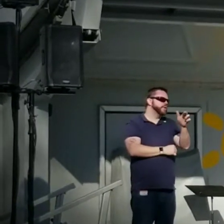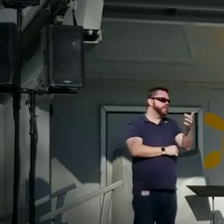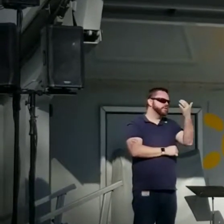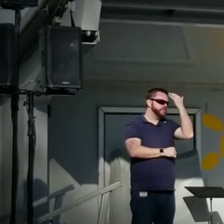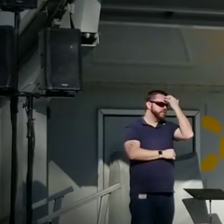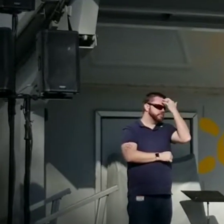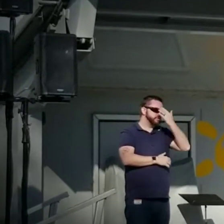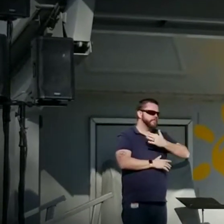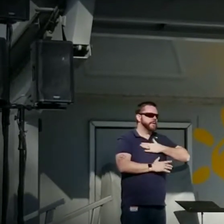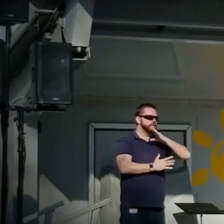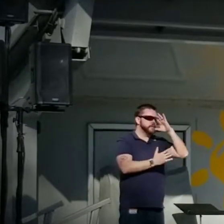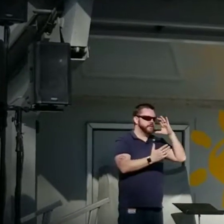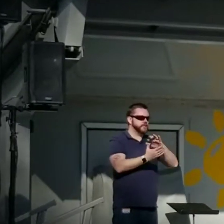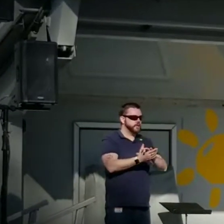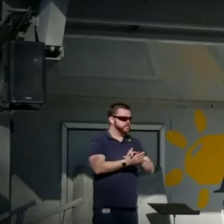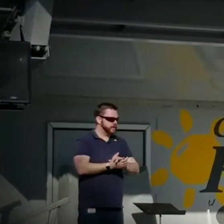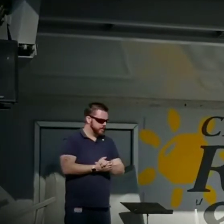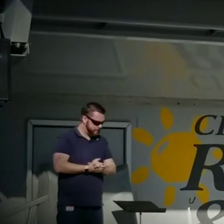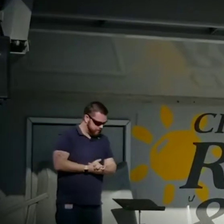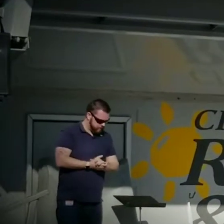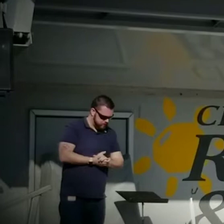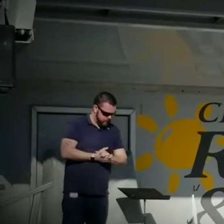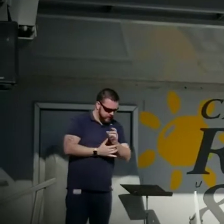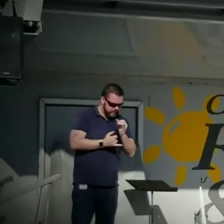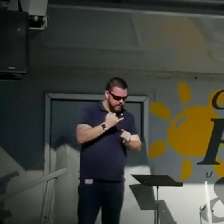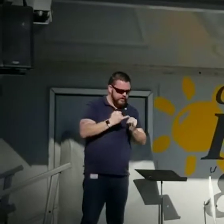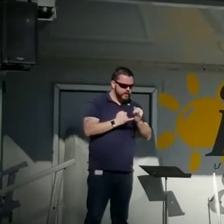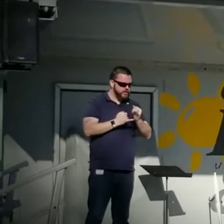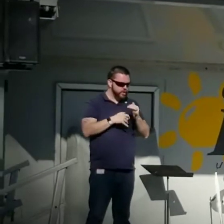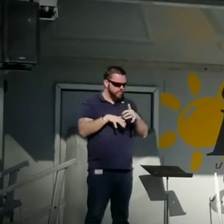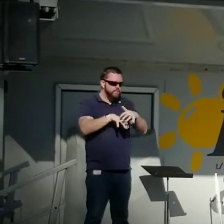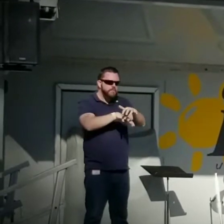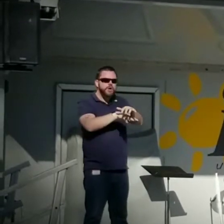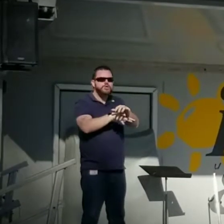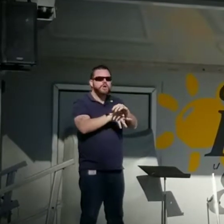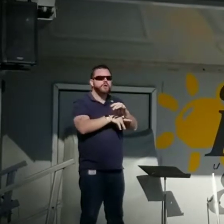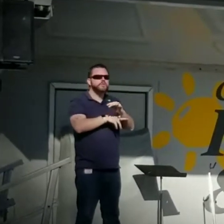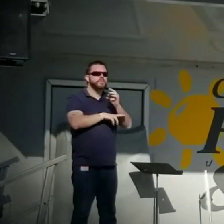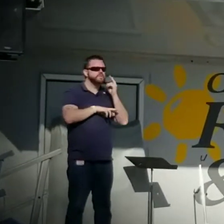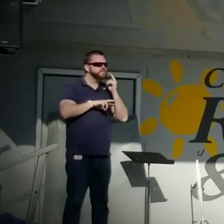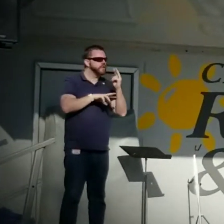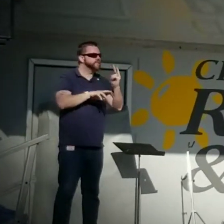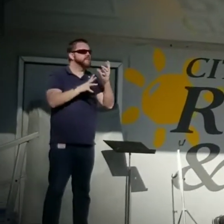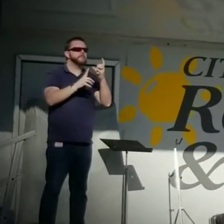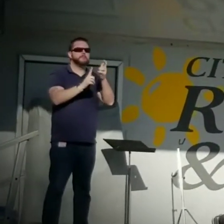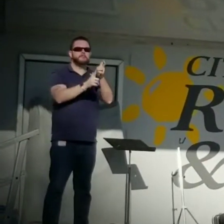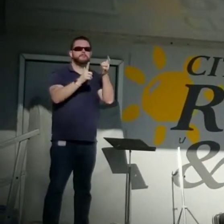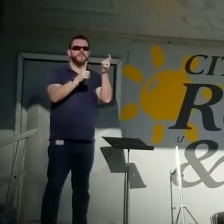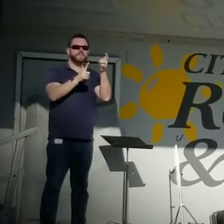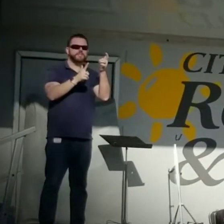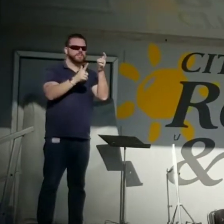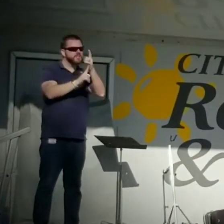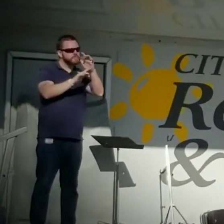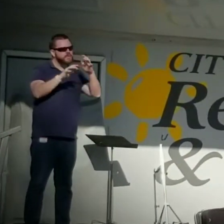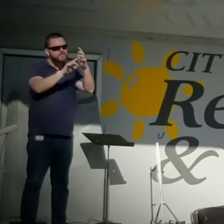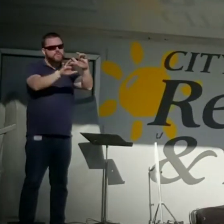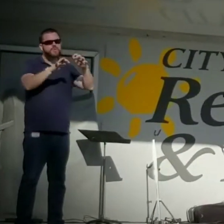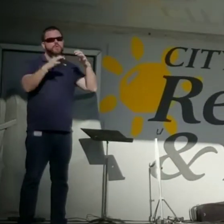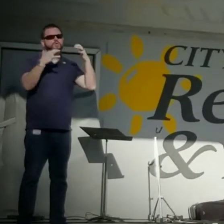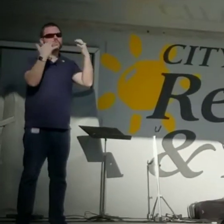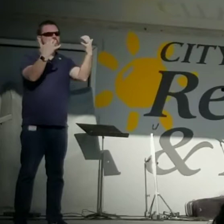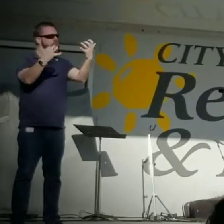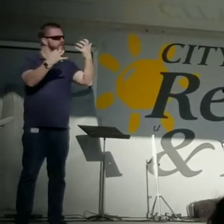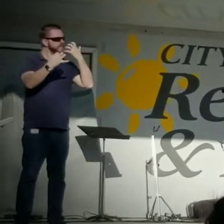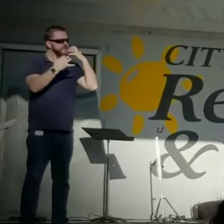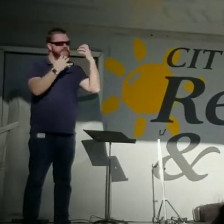my husband. The last march was memorable in that it was viewed by a very contentious crowd, yelling